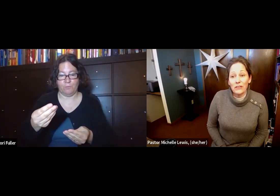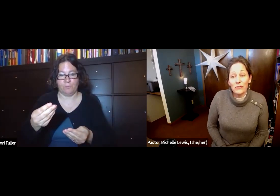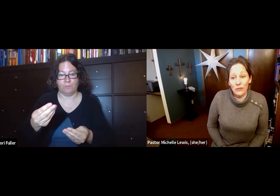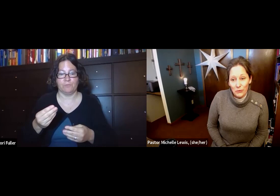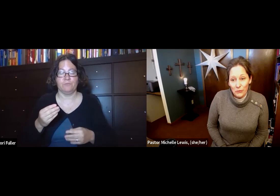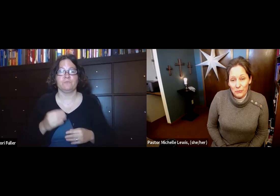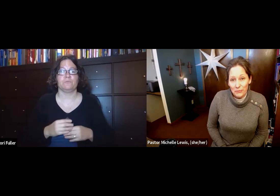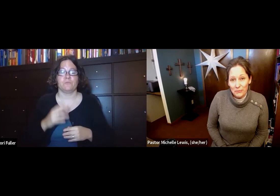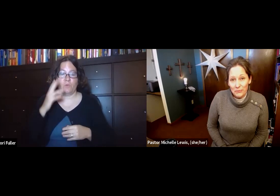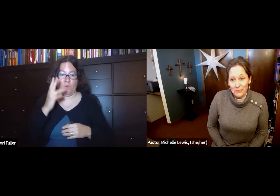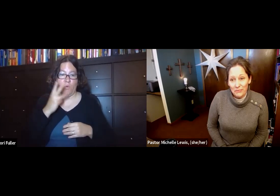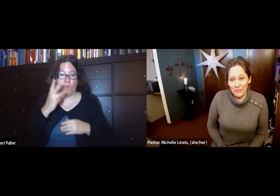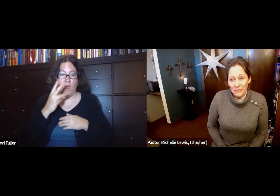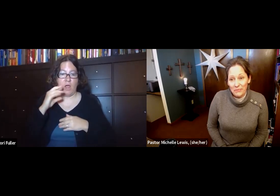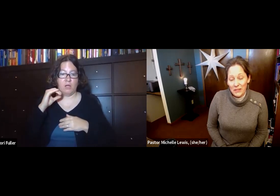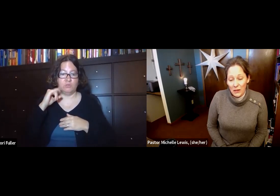given for you.